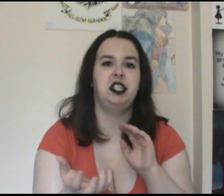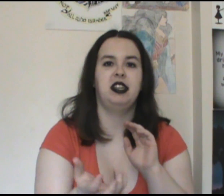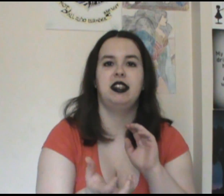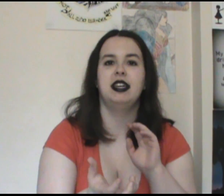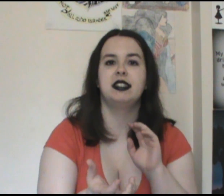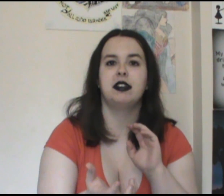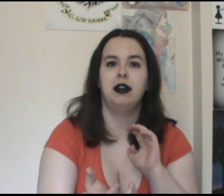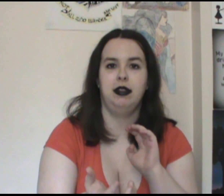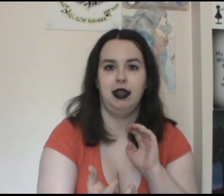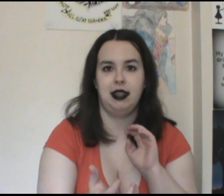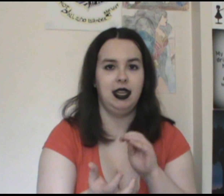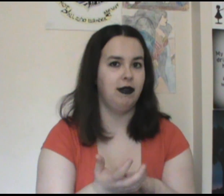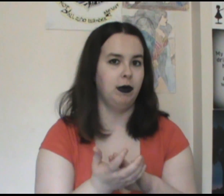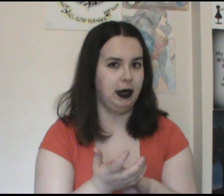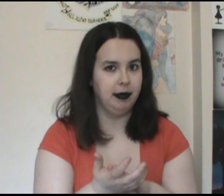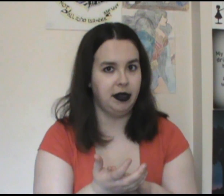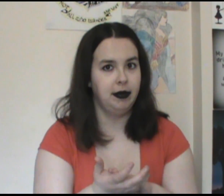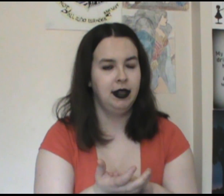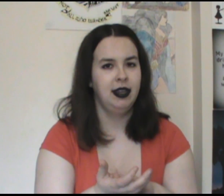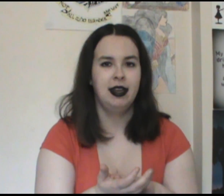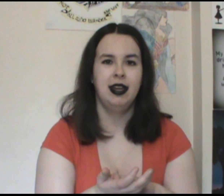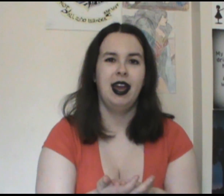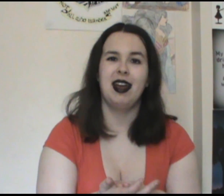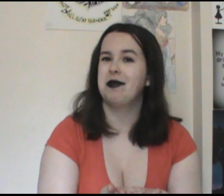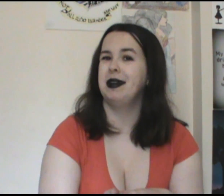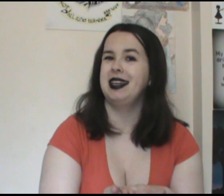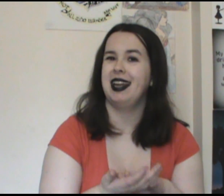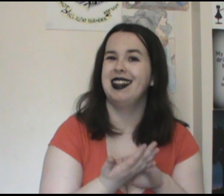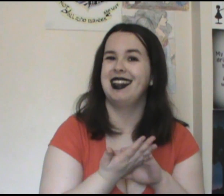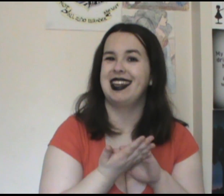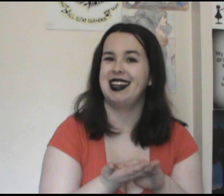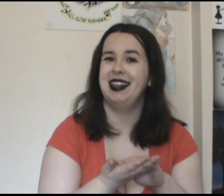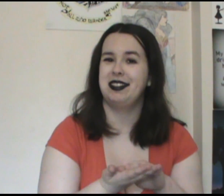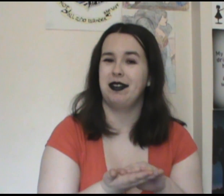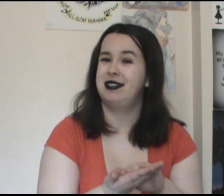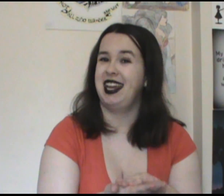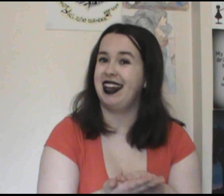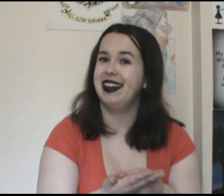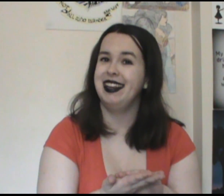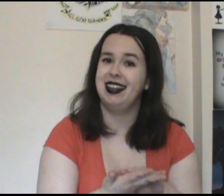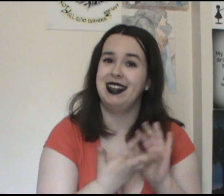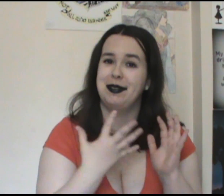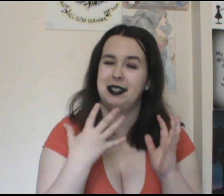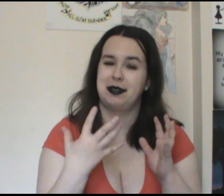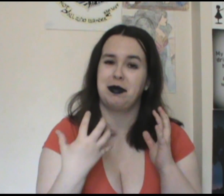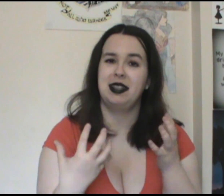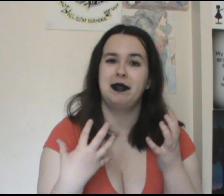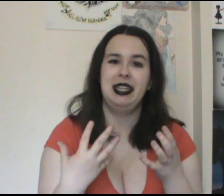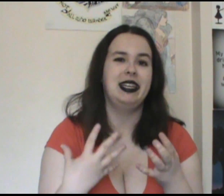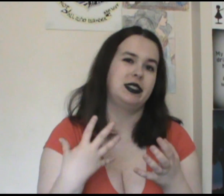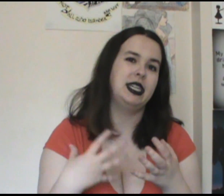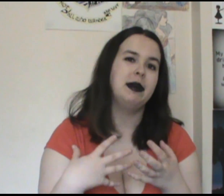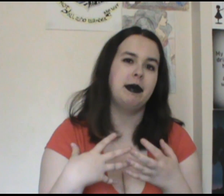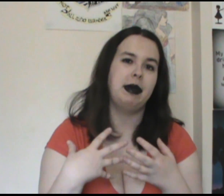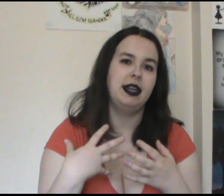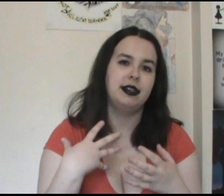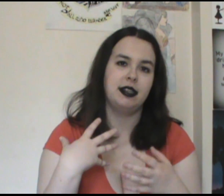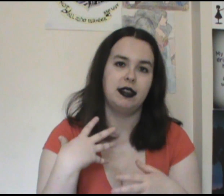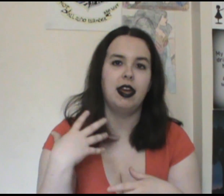she thinks are like the evil people. I really kind of like that sort of take on it, and it was just really, really interesting in my mind that